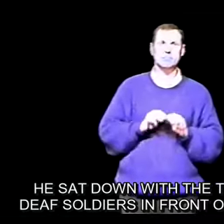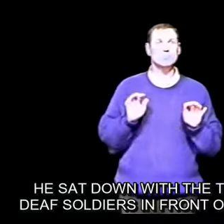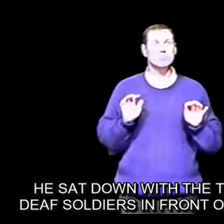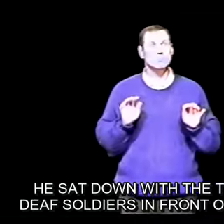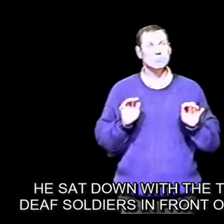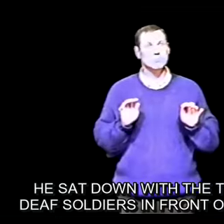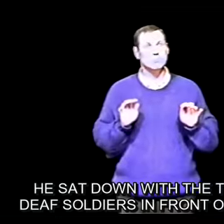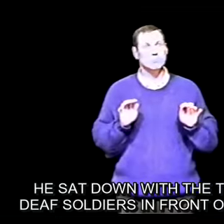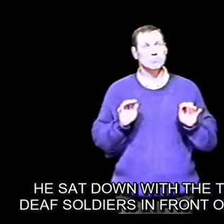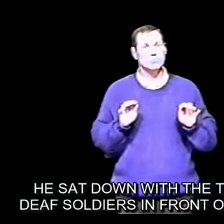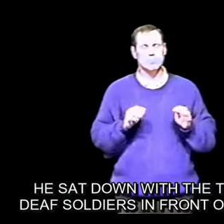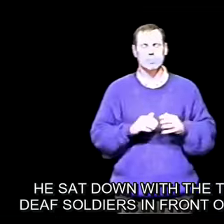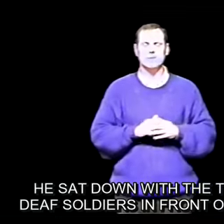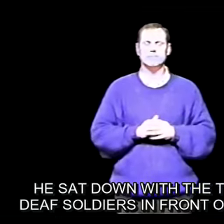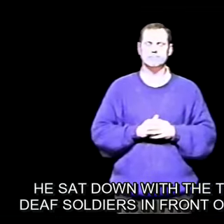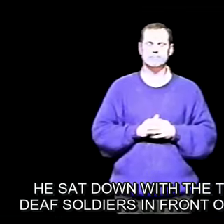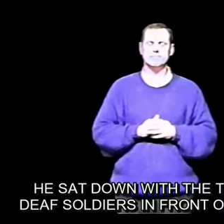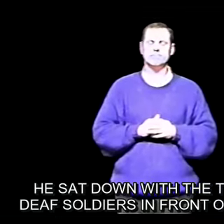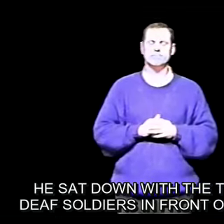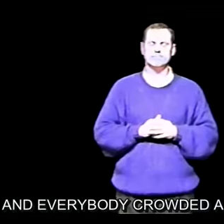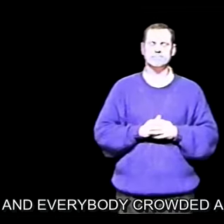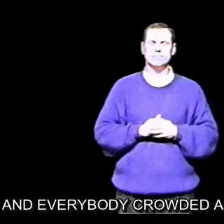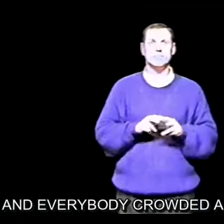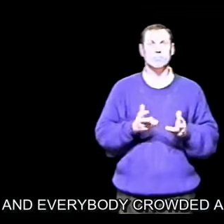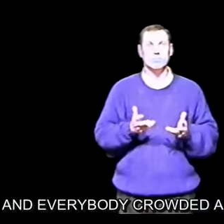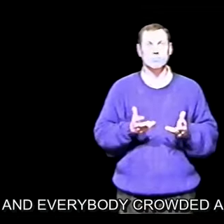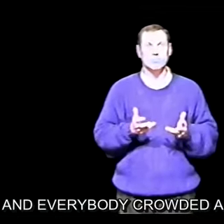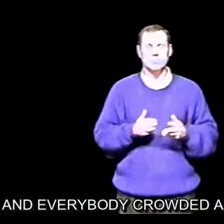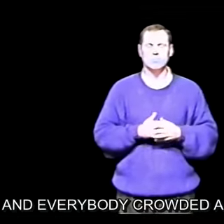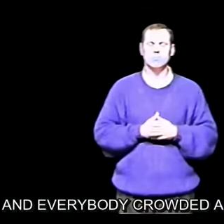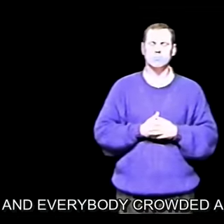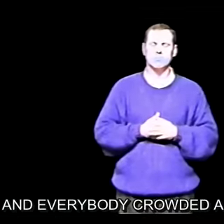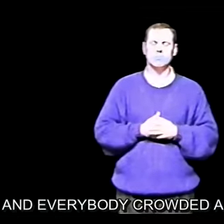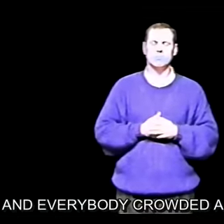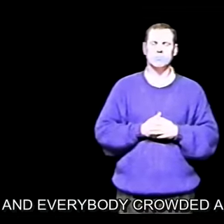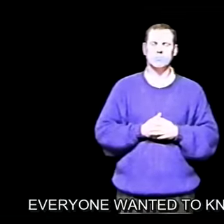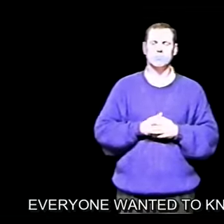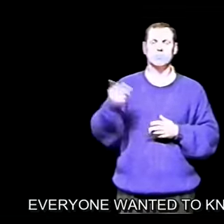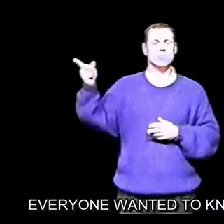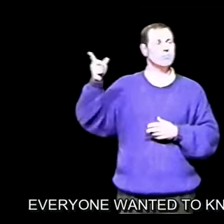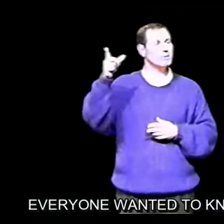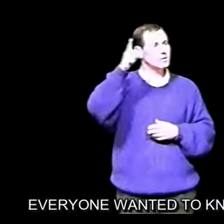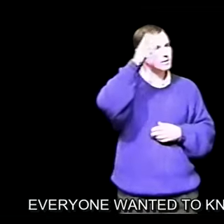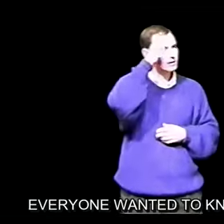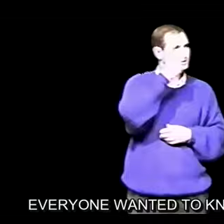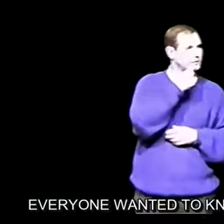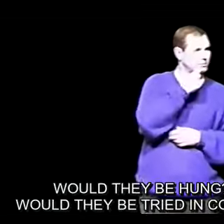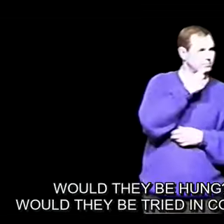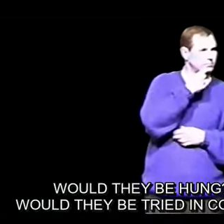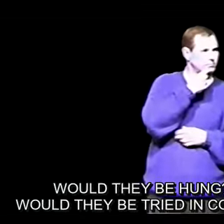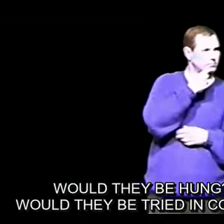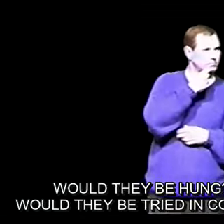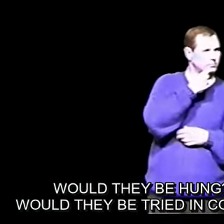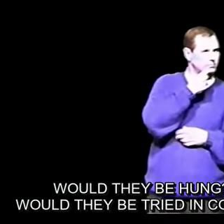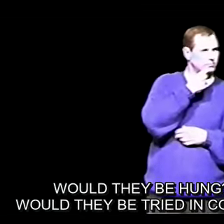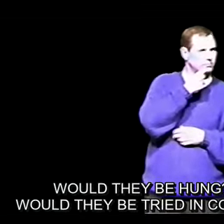him, and everybody crowded around. Everyone wanted to know, would they be hung? Would they be tried in court? What would happen?